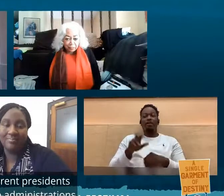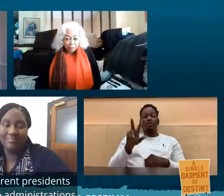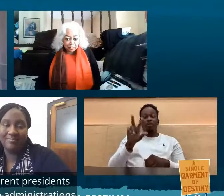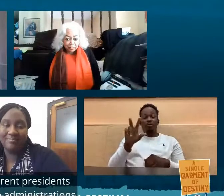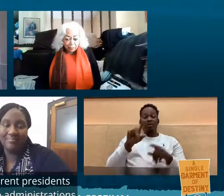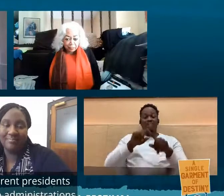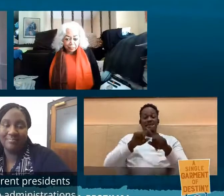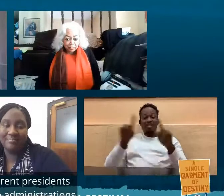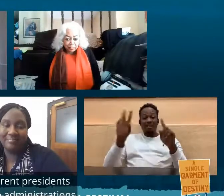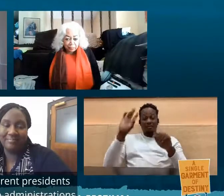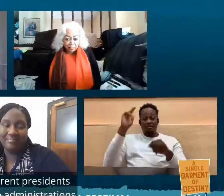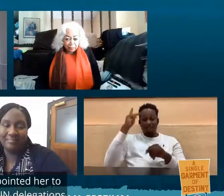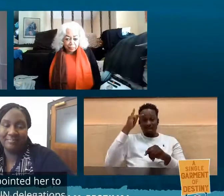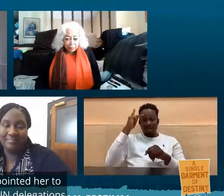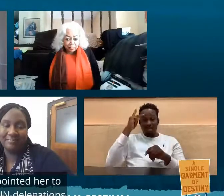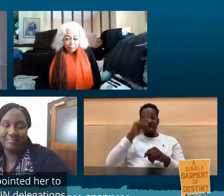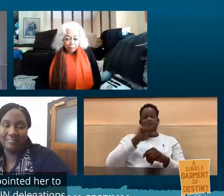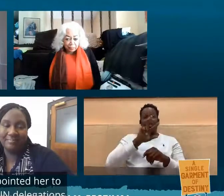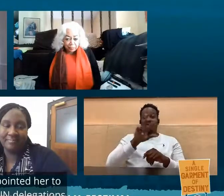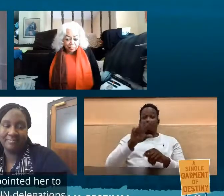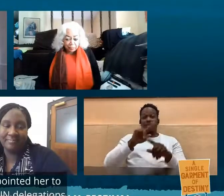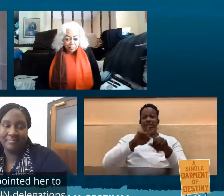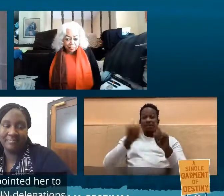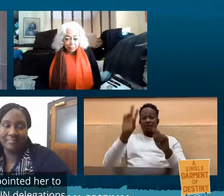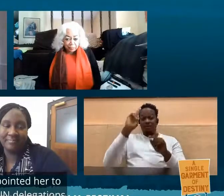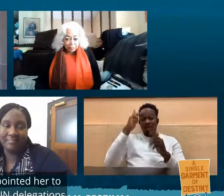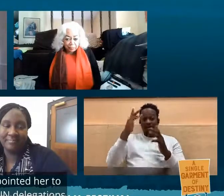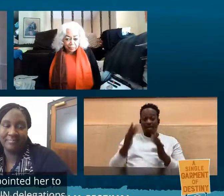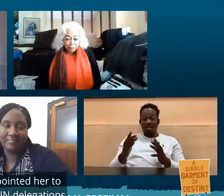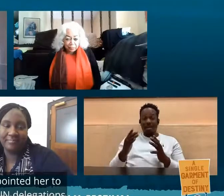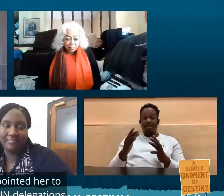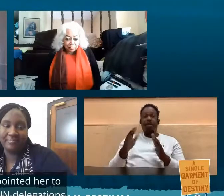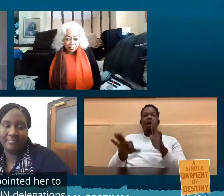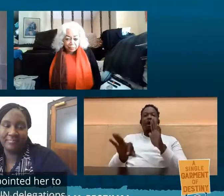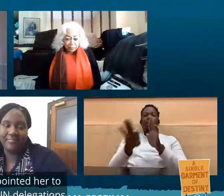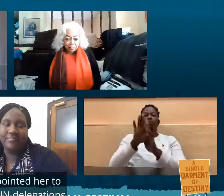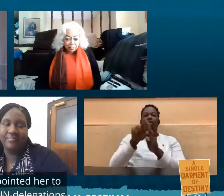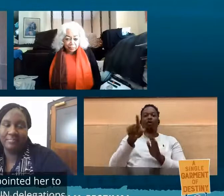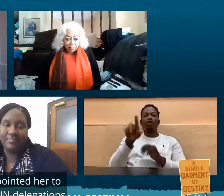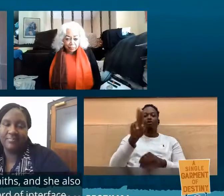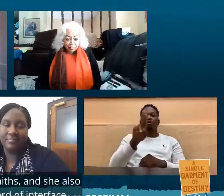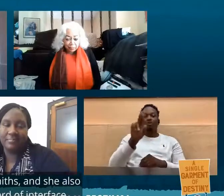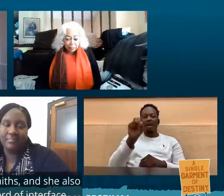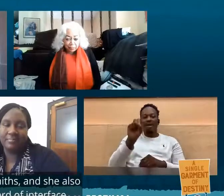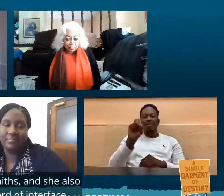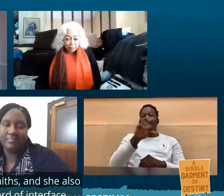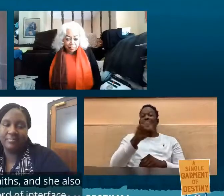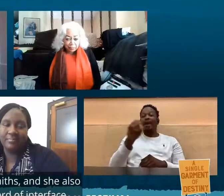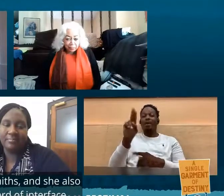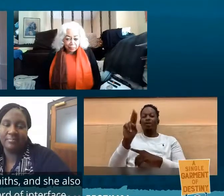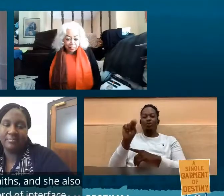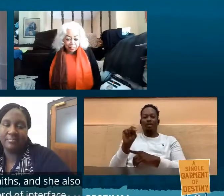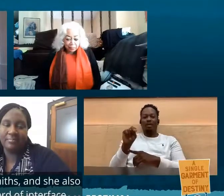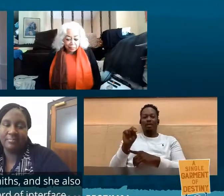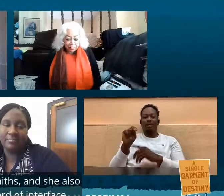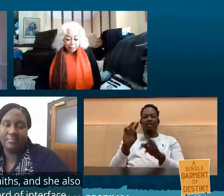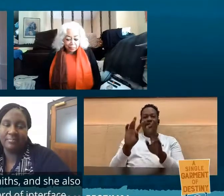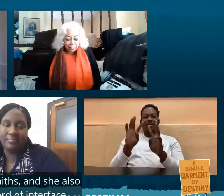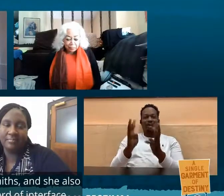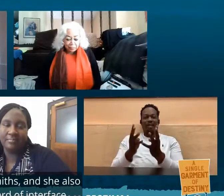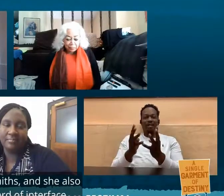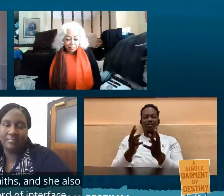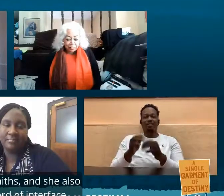presidents across 3 administrations have appointed her to US and UN delegations and Earth summits, and